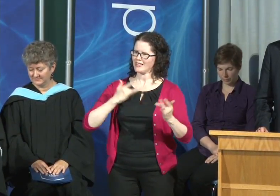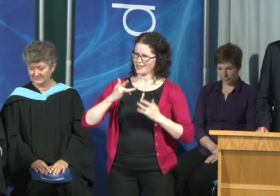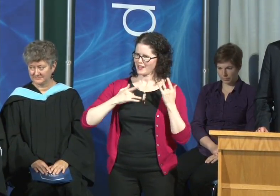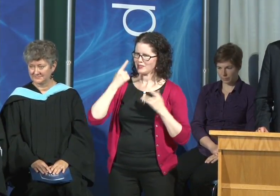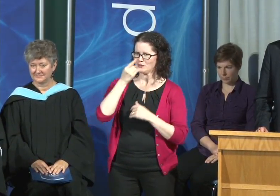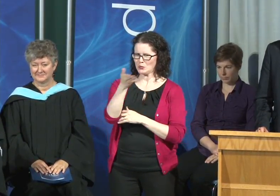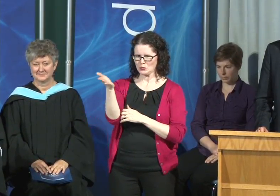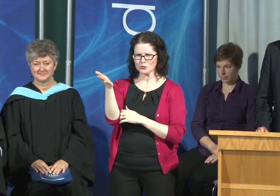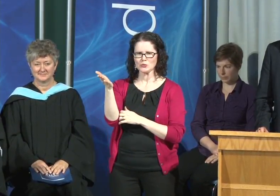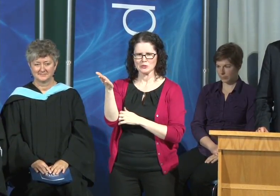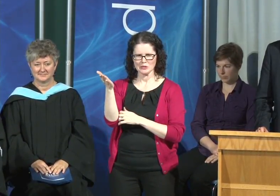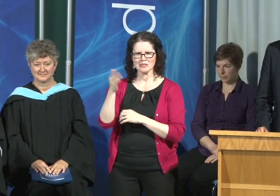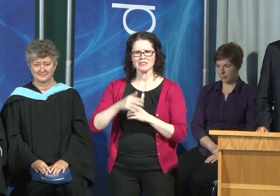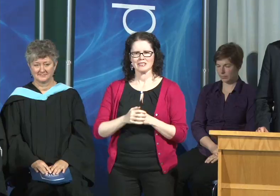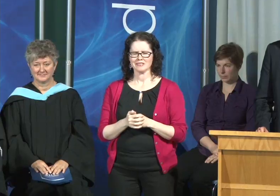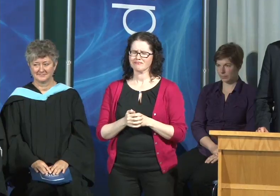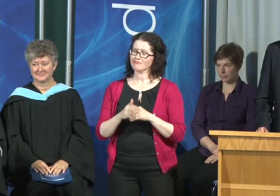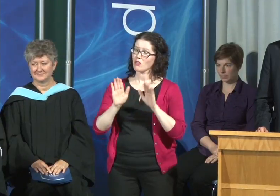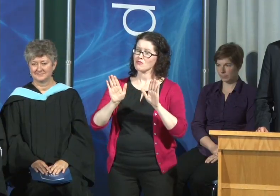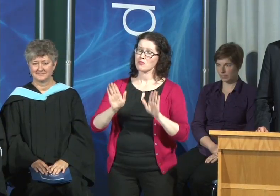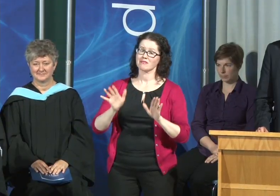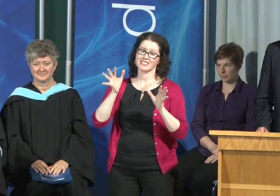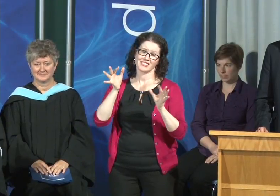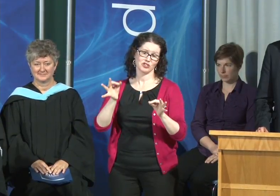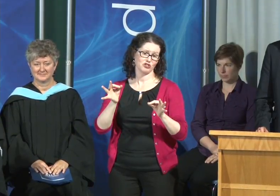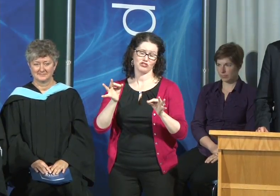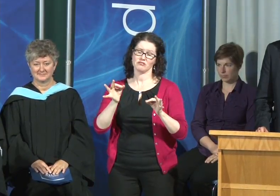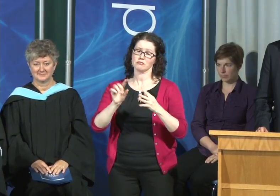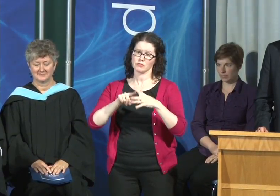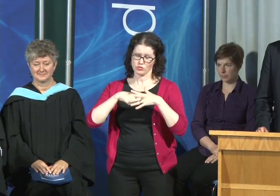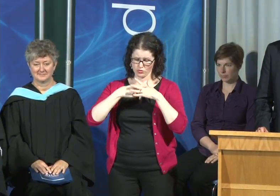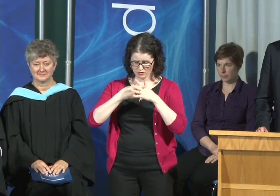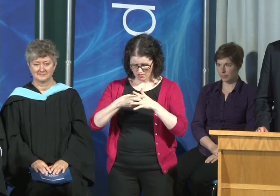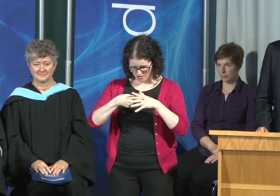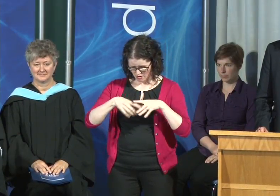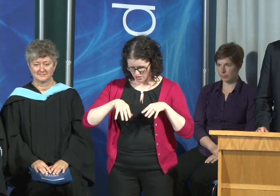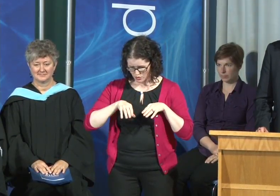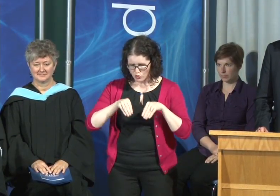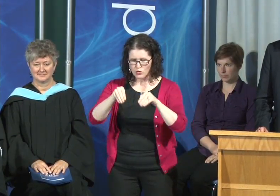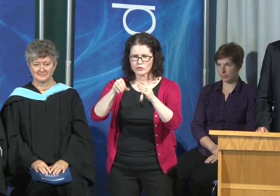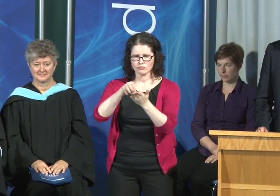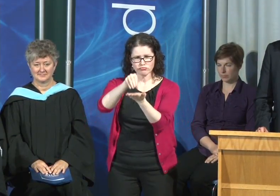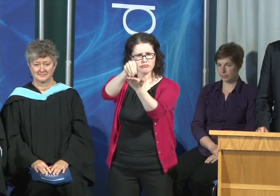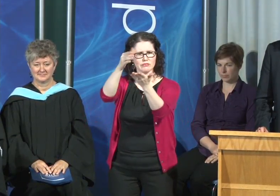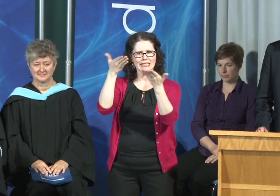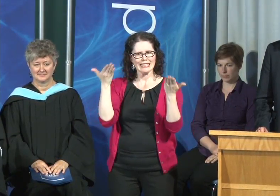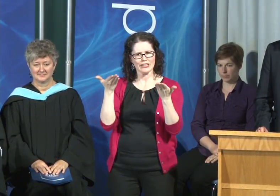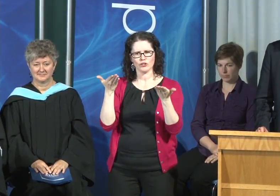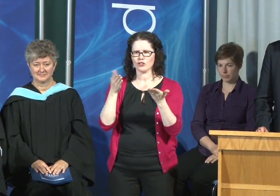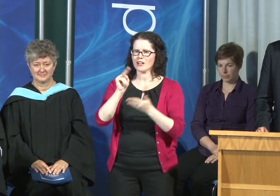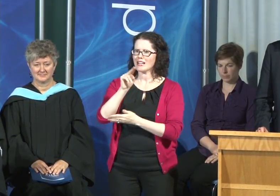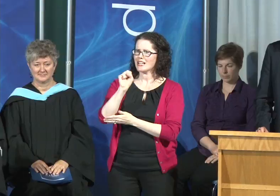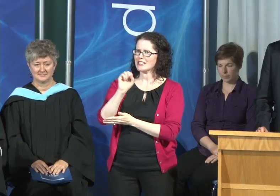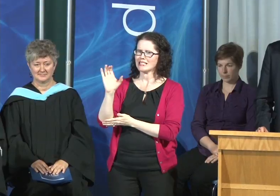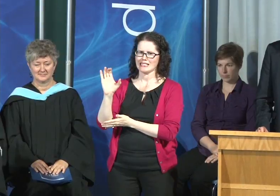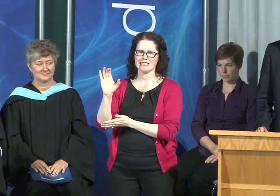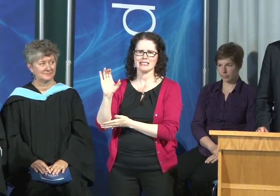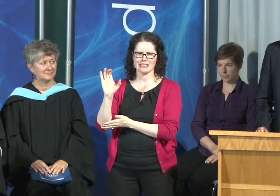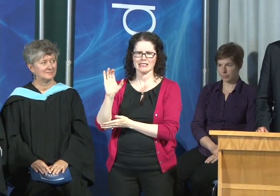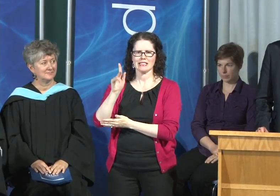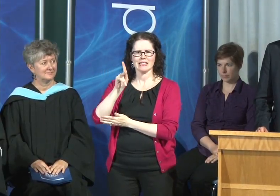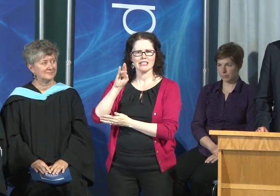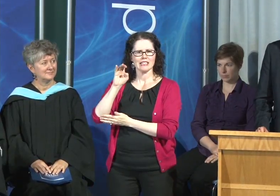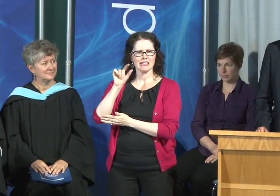your future. You've made a great decision to build that future here at the Nova Scotia Community College and